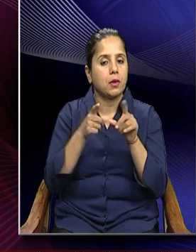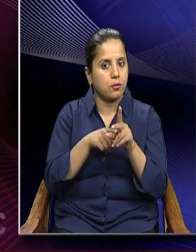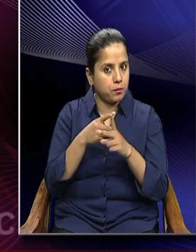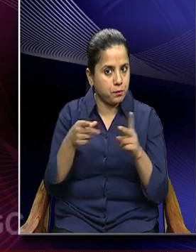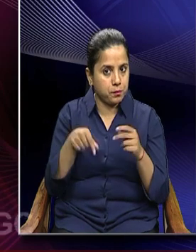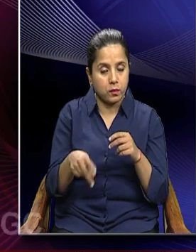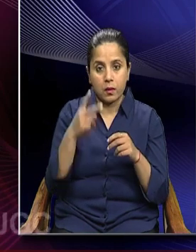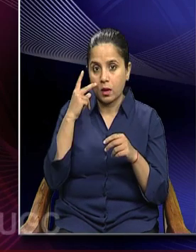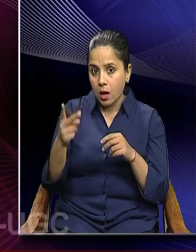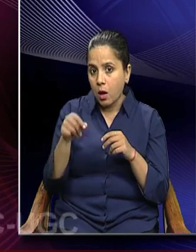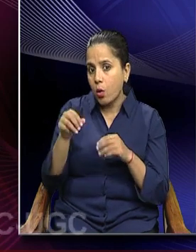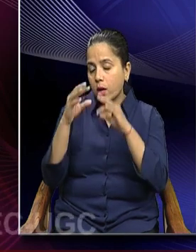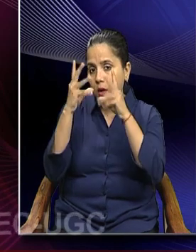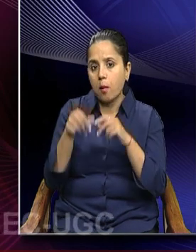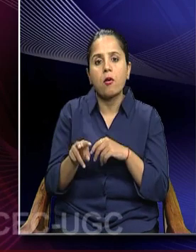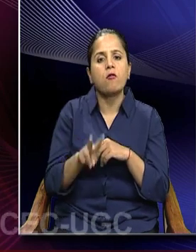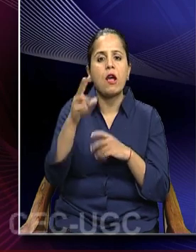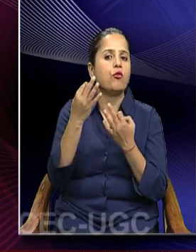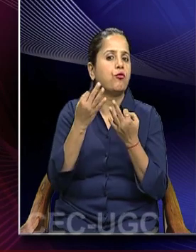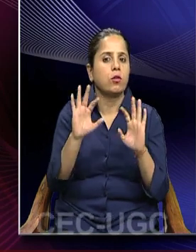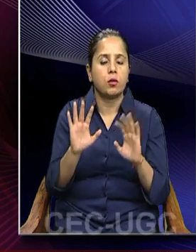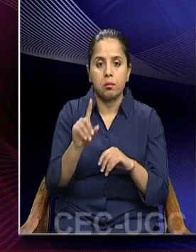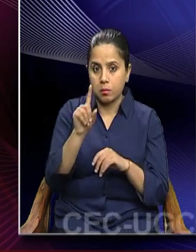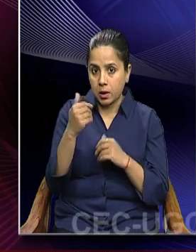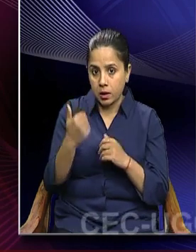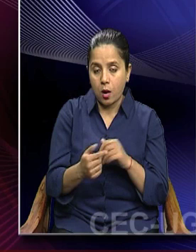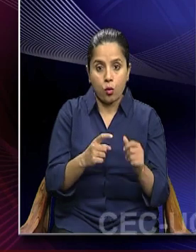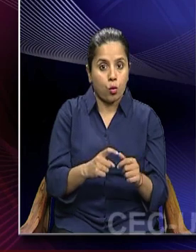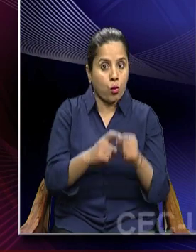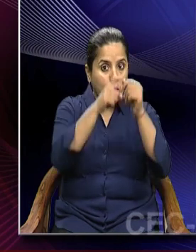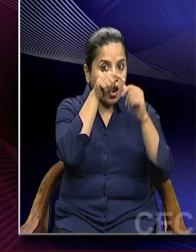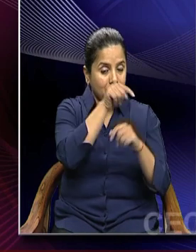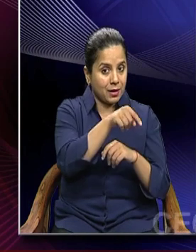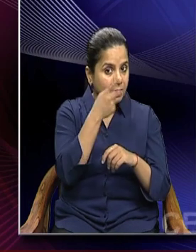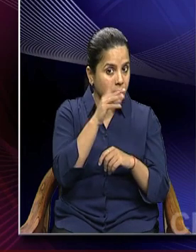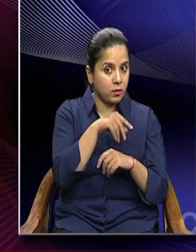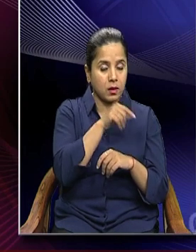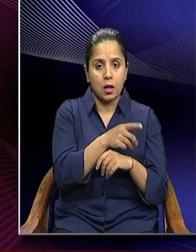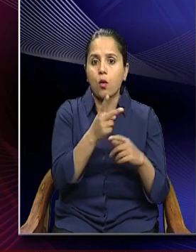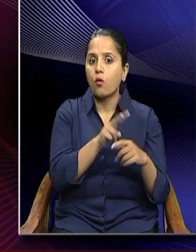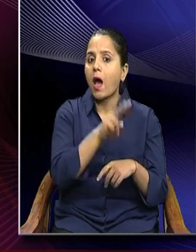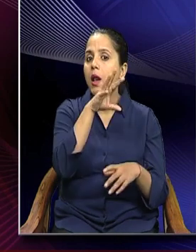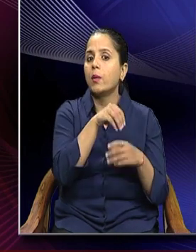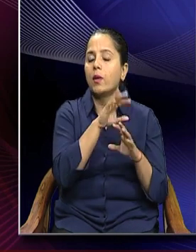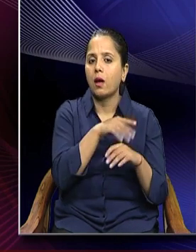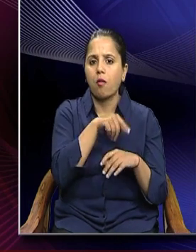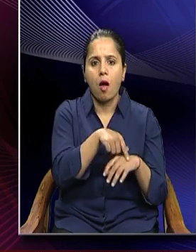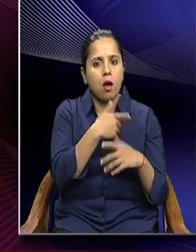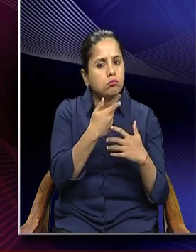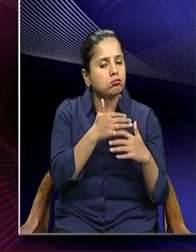Quantitative research is mostly value free, but here in qualitative research values are present and they are